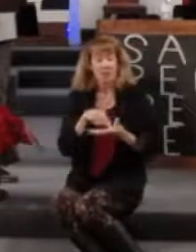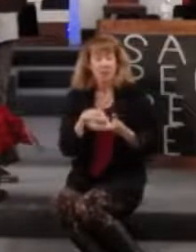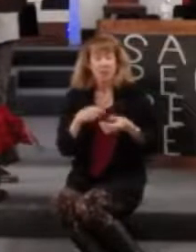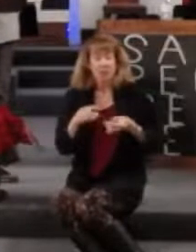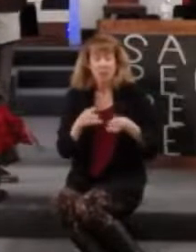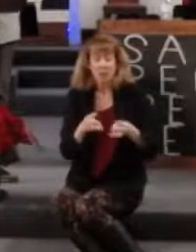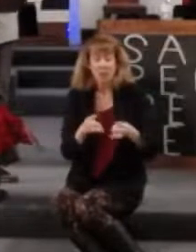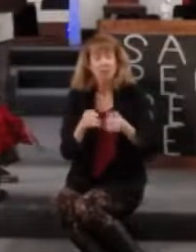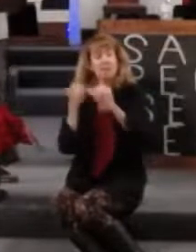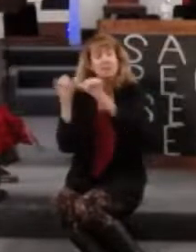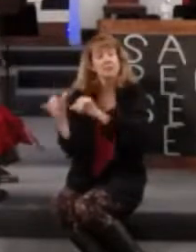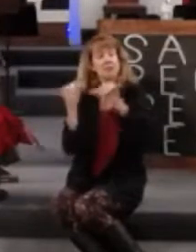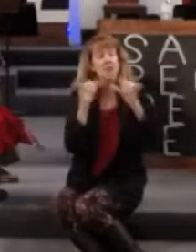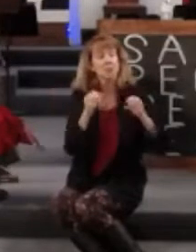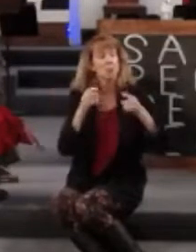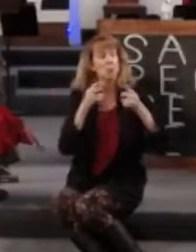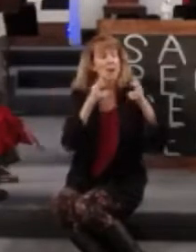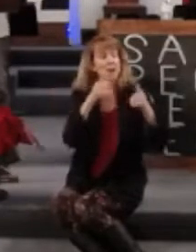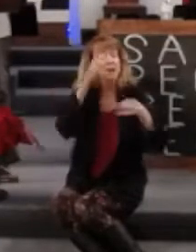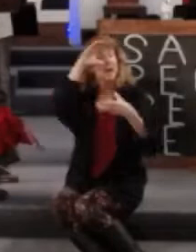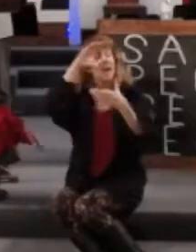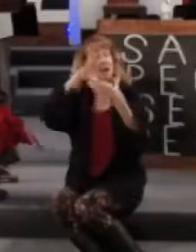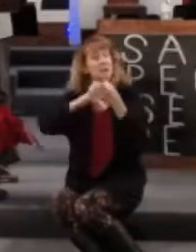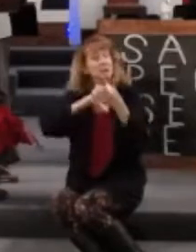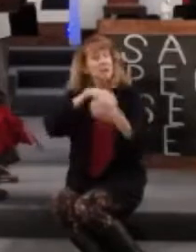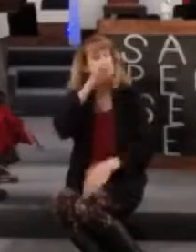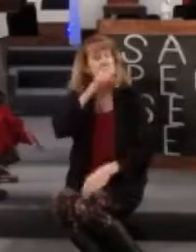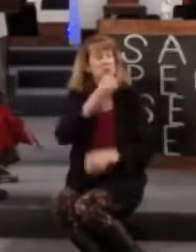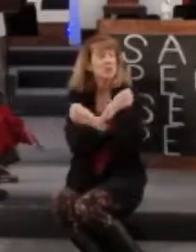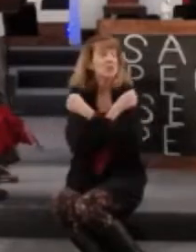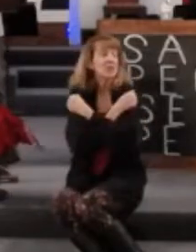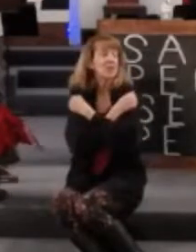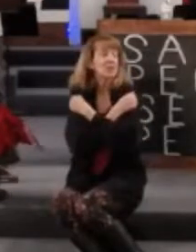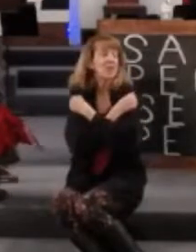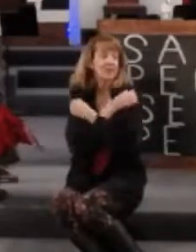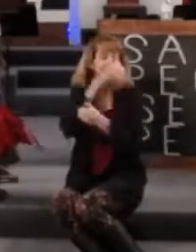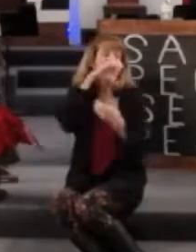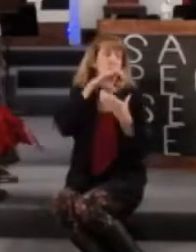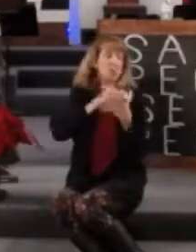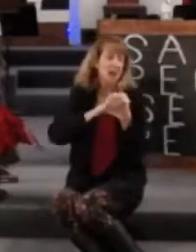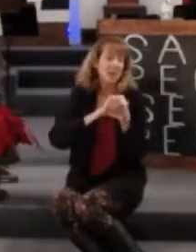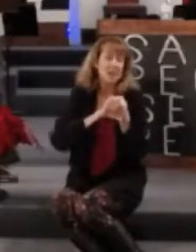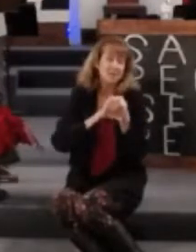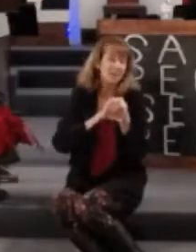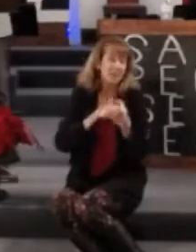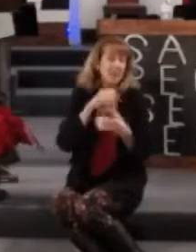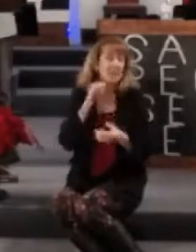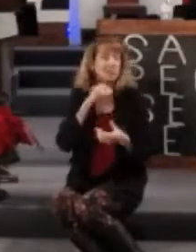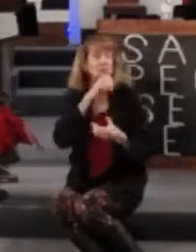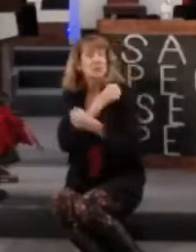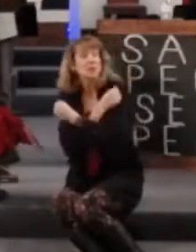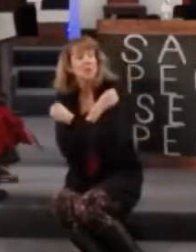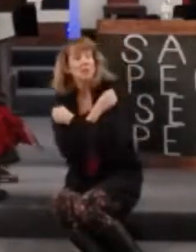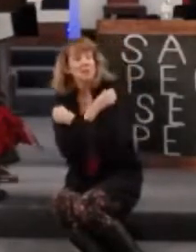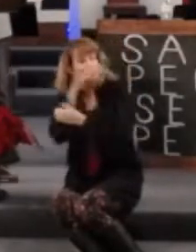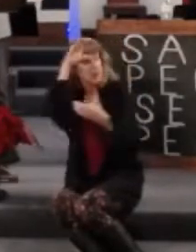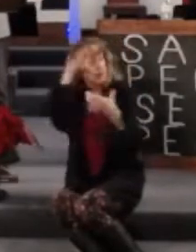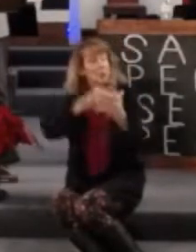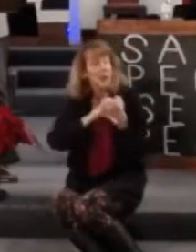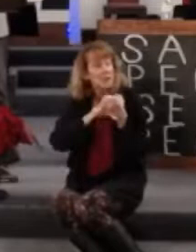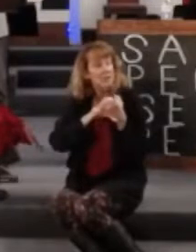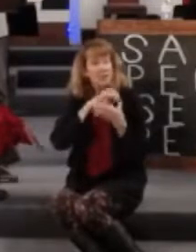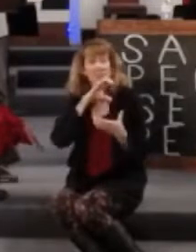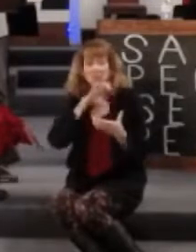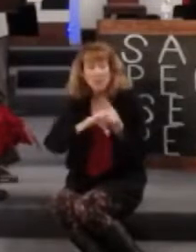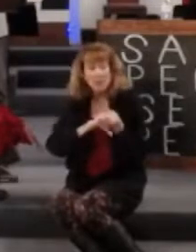this same way, husbands ought to love their wives as their own bodies. He who loves his wife loves himself. After